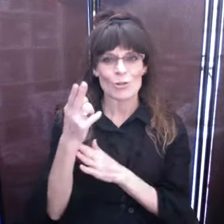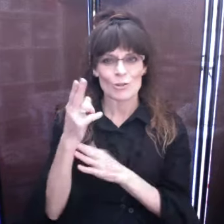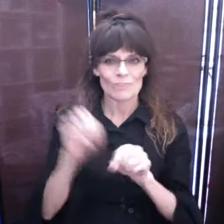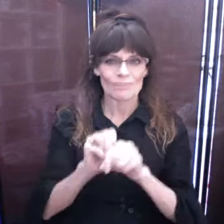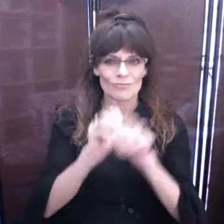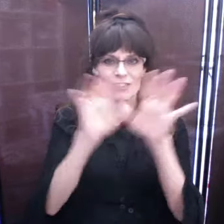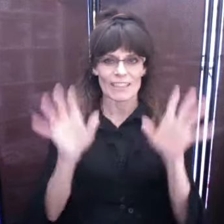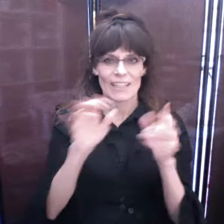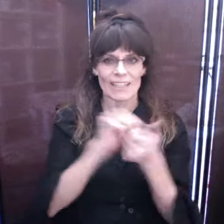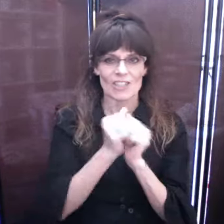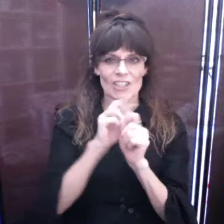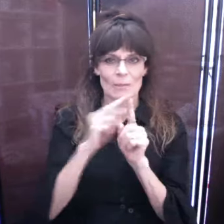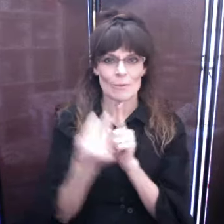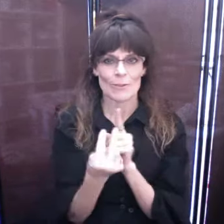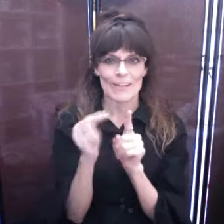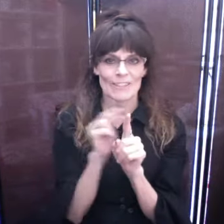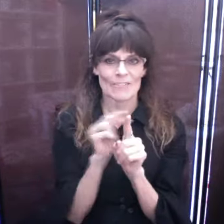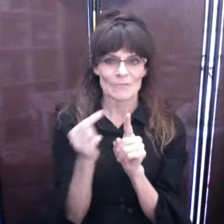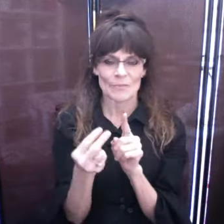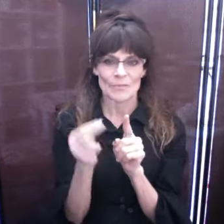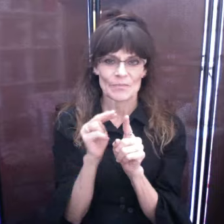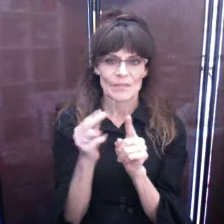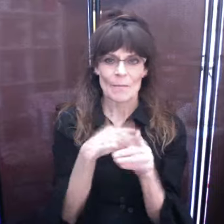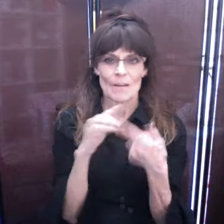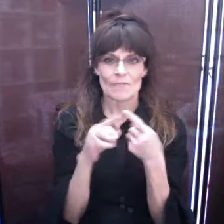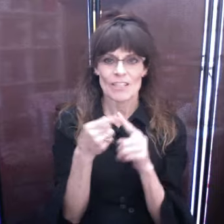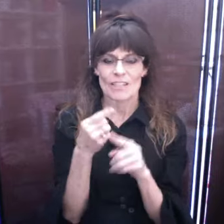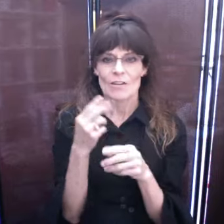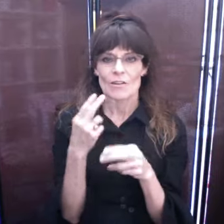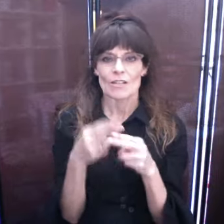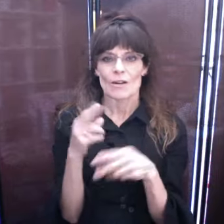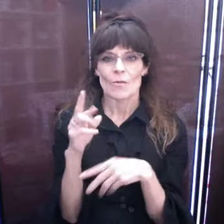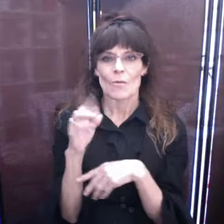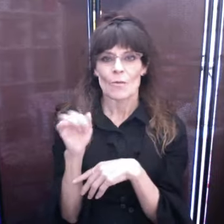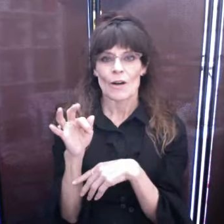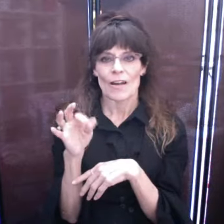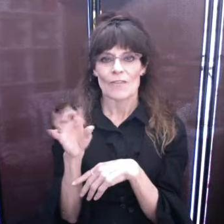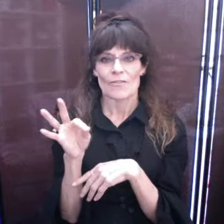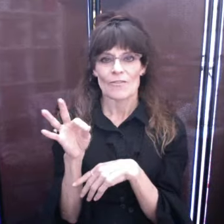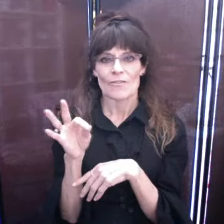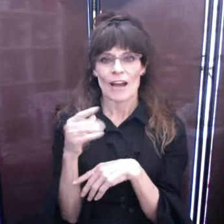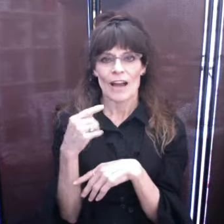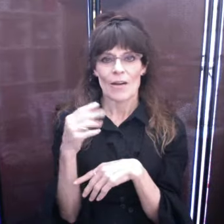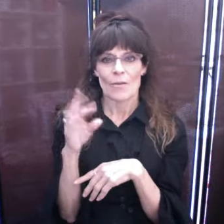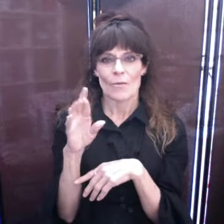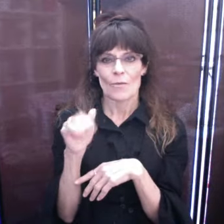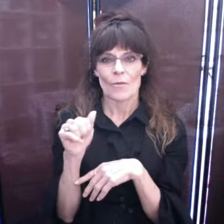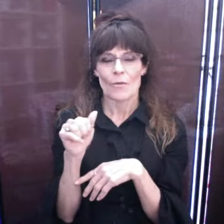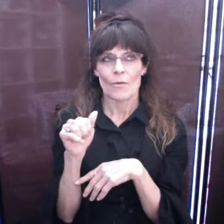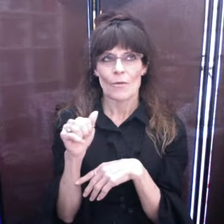in perspective. As my friend Ralph says, I finally saw that I brought the wolf to the door, right? And that was